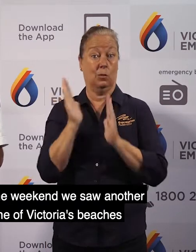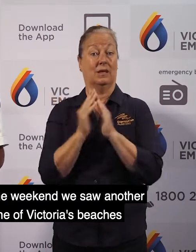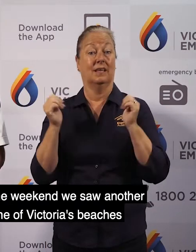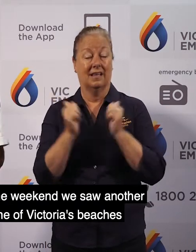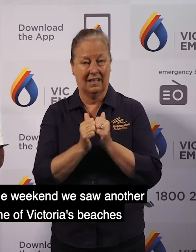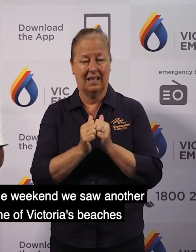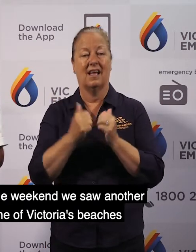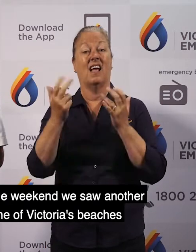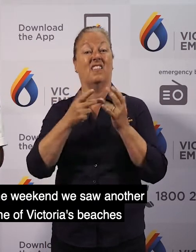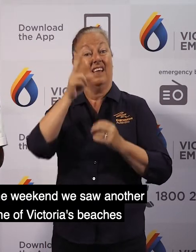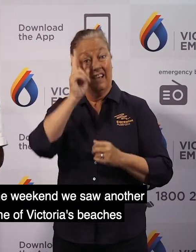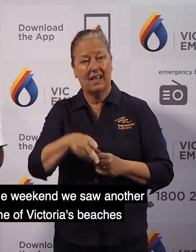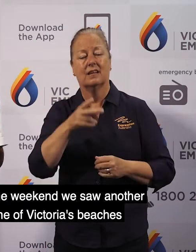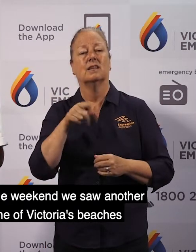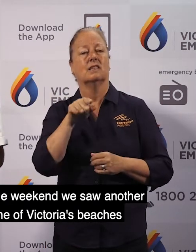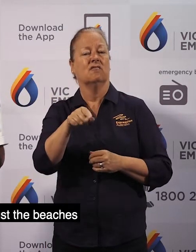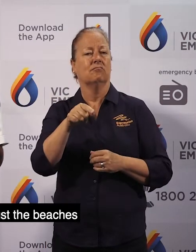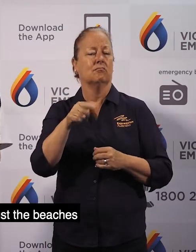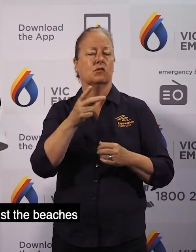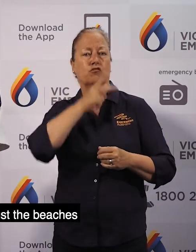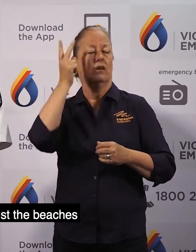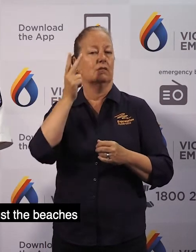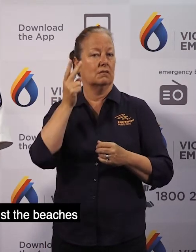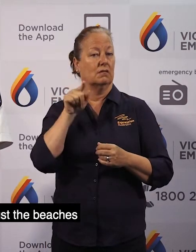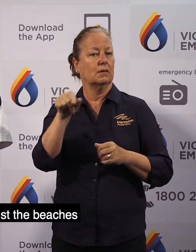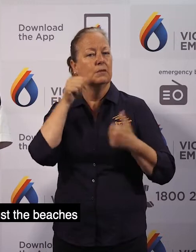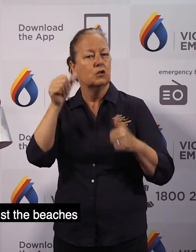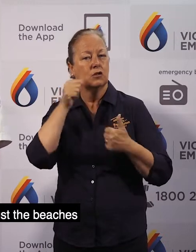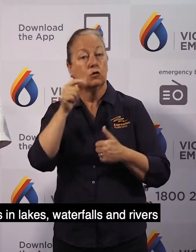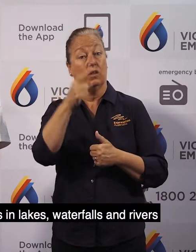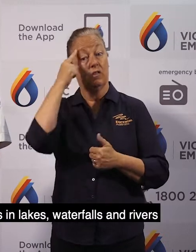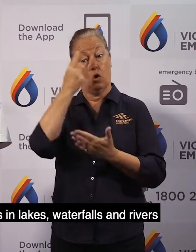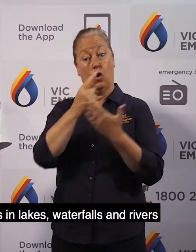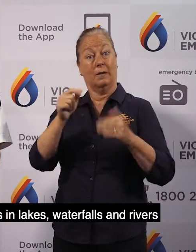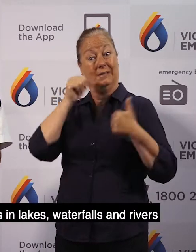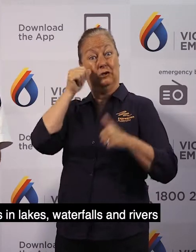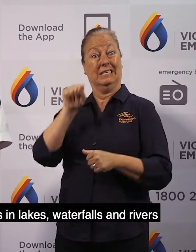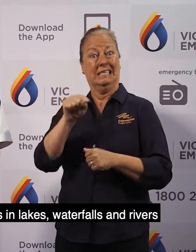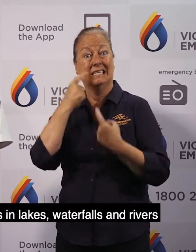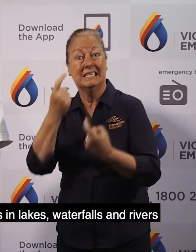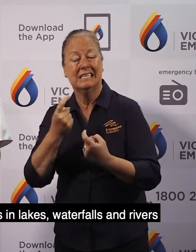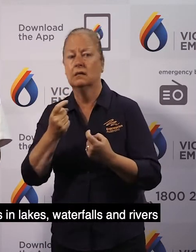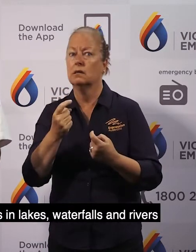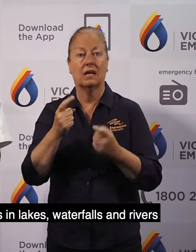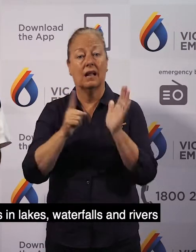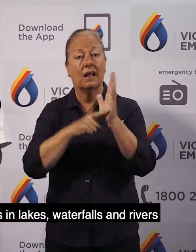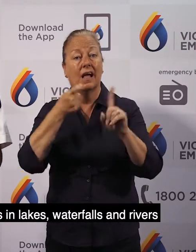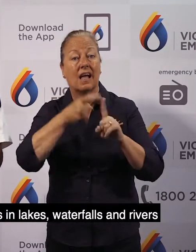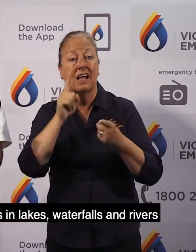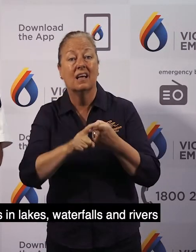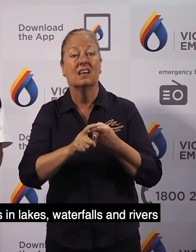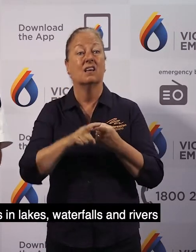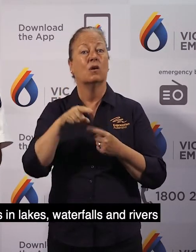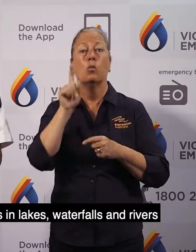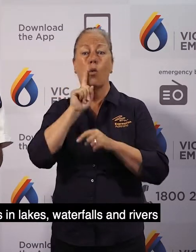another drowning death on one of Victoria's beaches. But it's not just the beaches. We've had drowning deaths in lakes, at